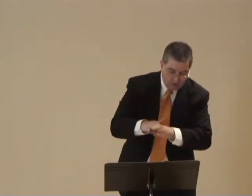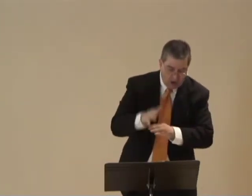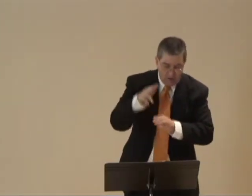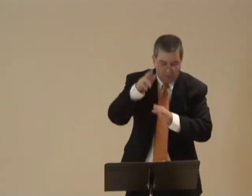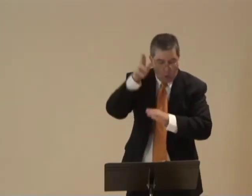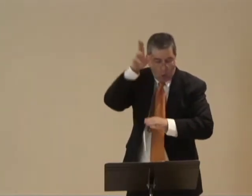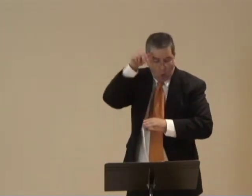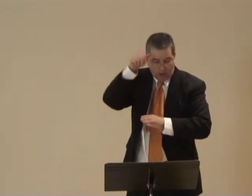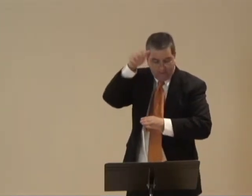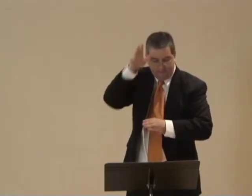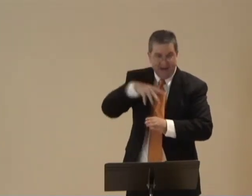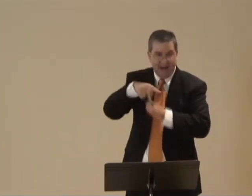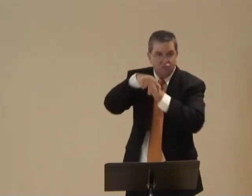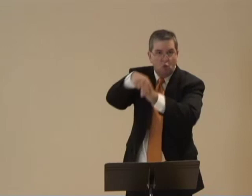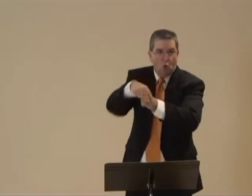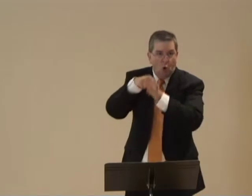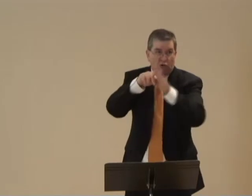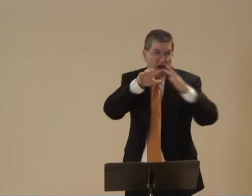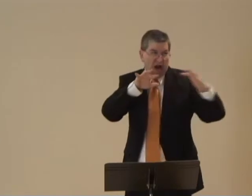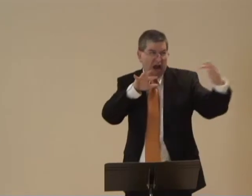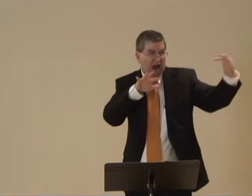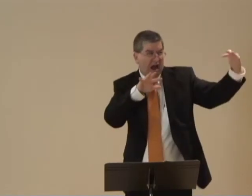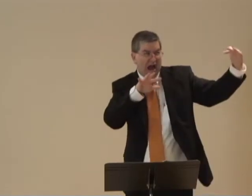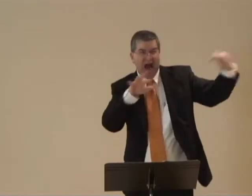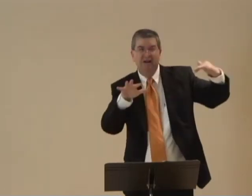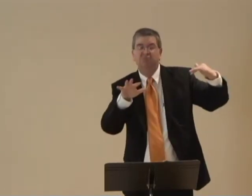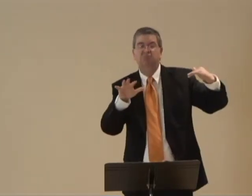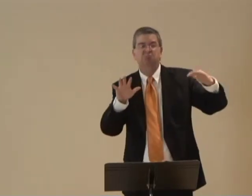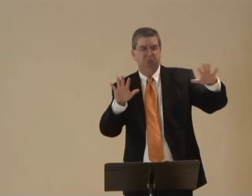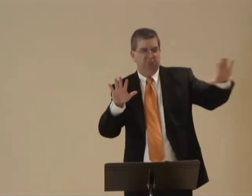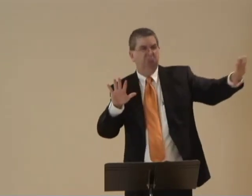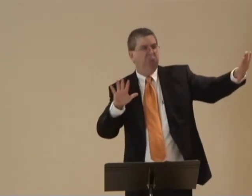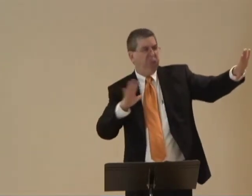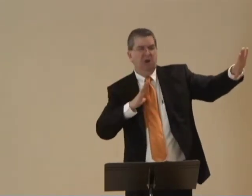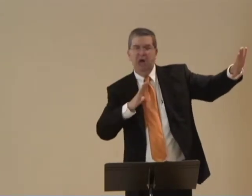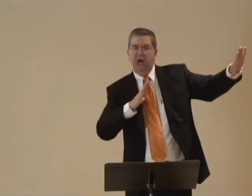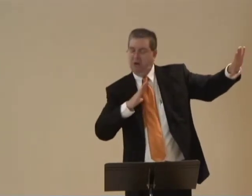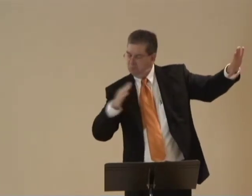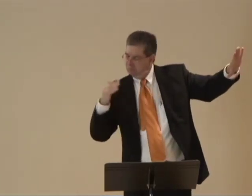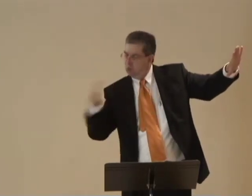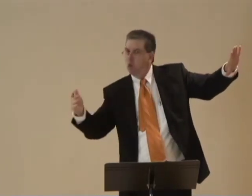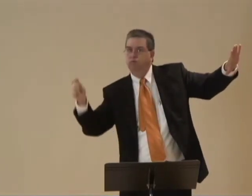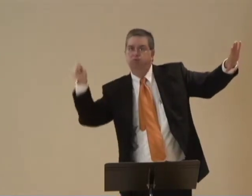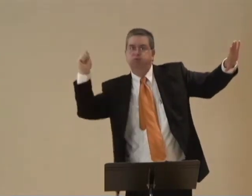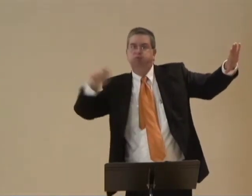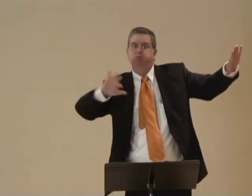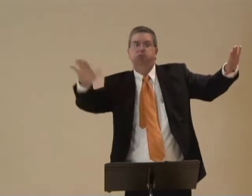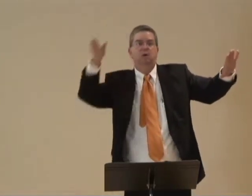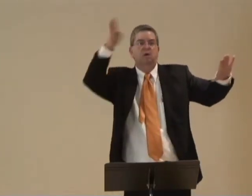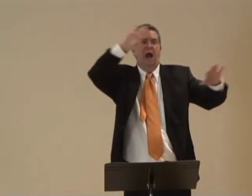And I will be honored through Pharaoh and all his armies through his chariots and his horsemen.